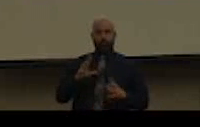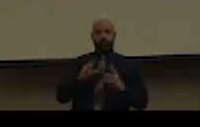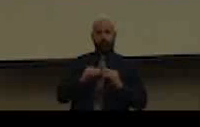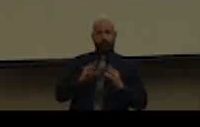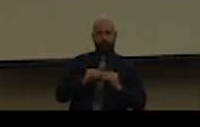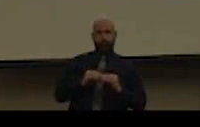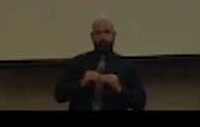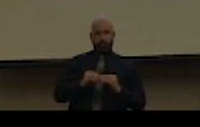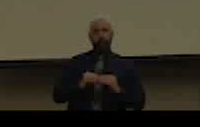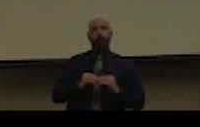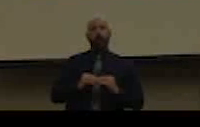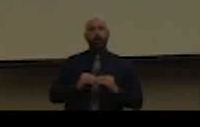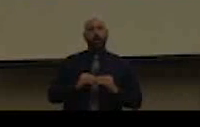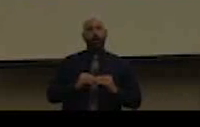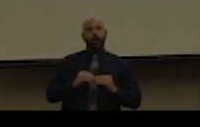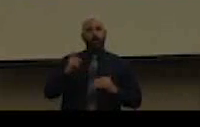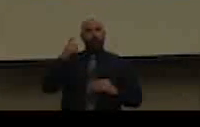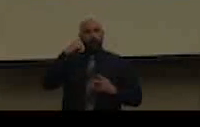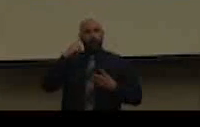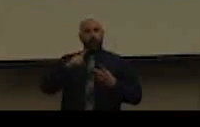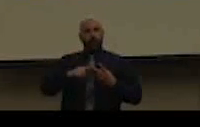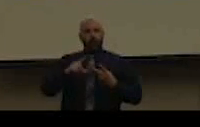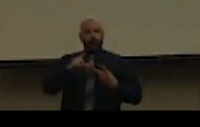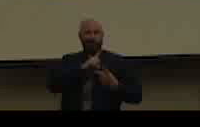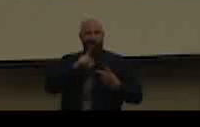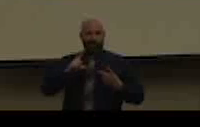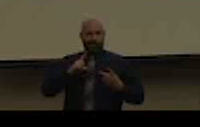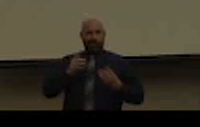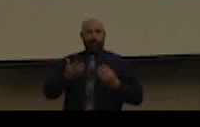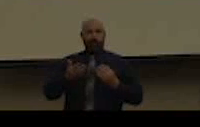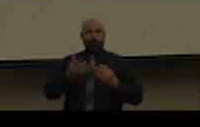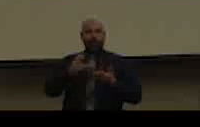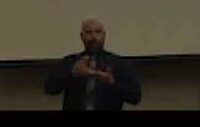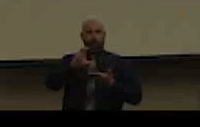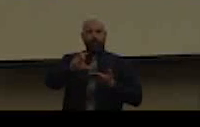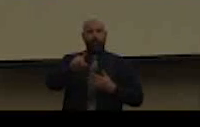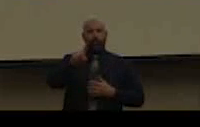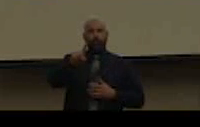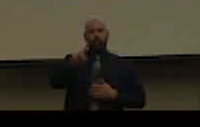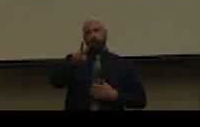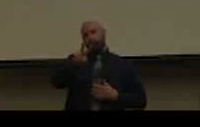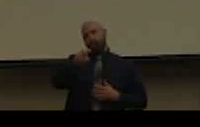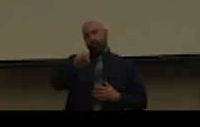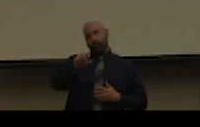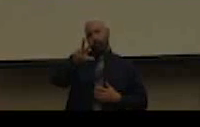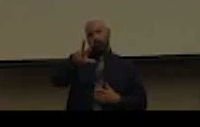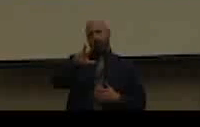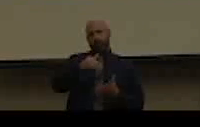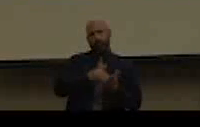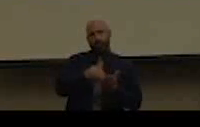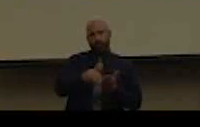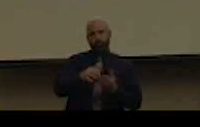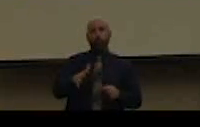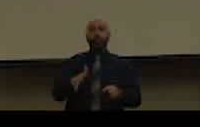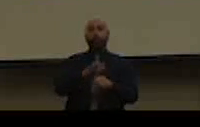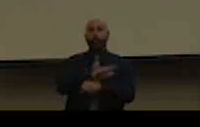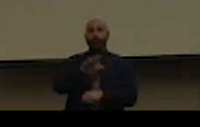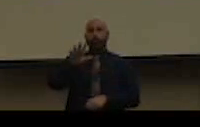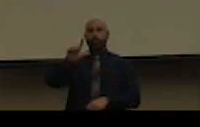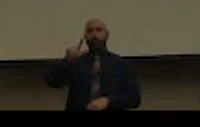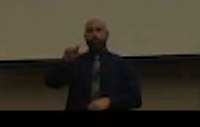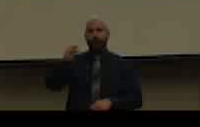additional $2.3 million to cover that increase to the 25th percentile. In making that change, we created